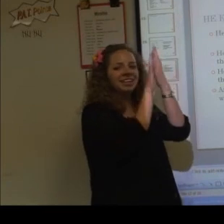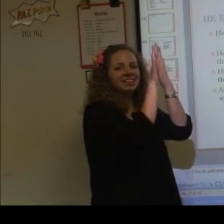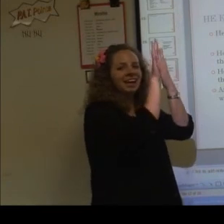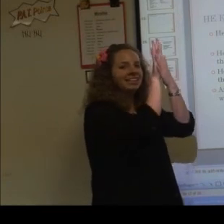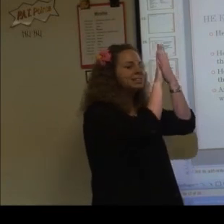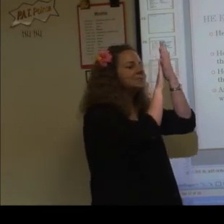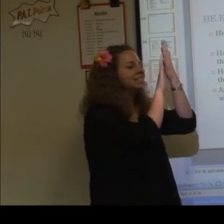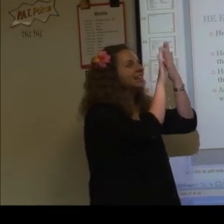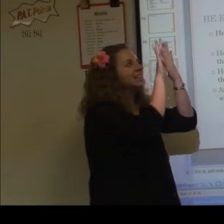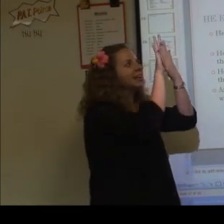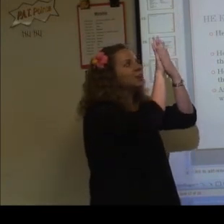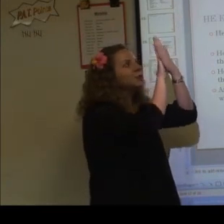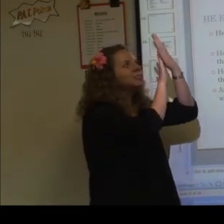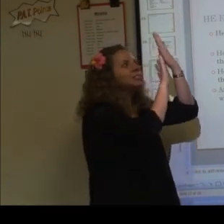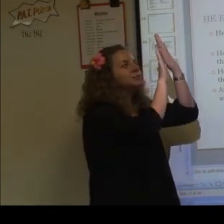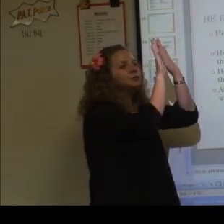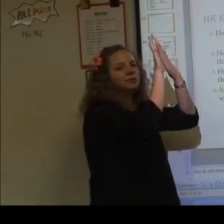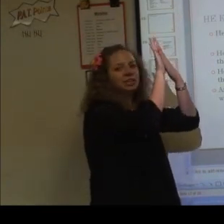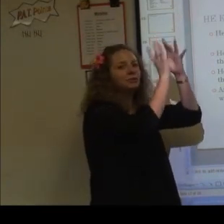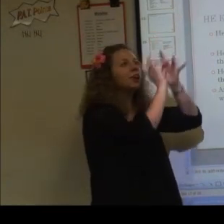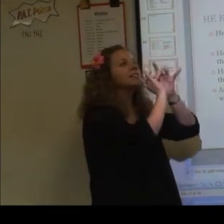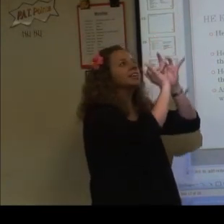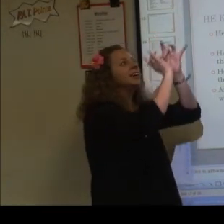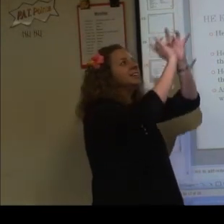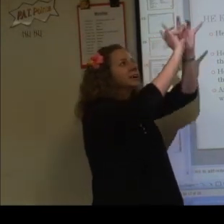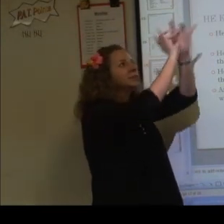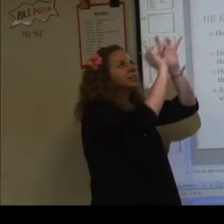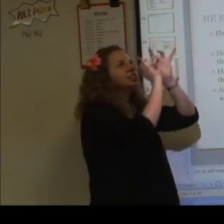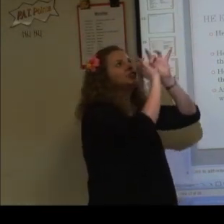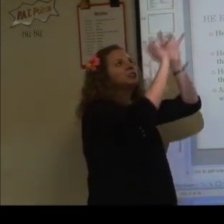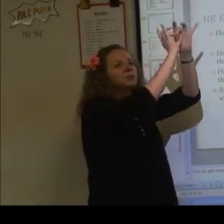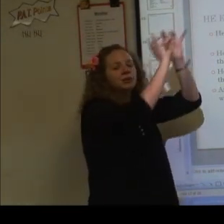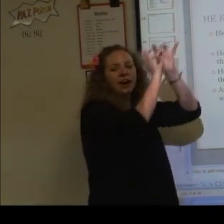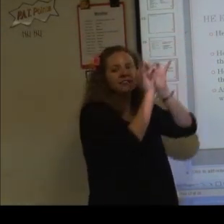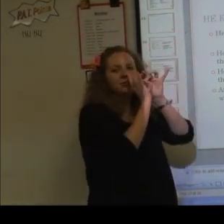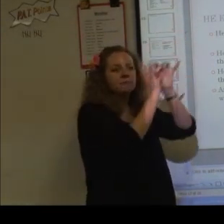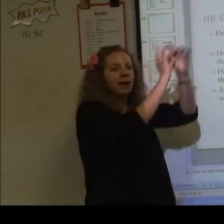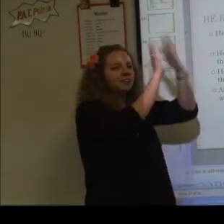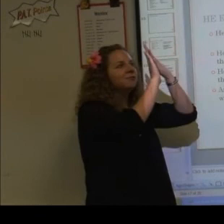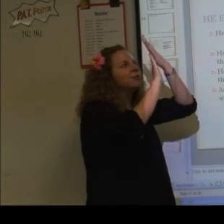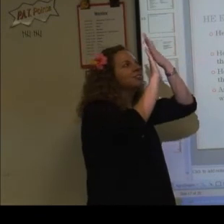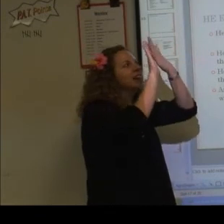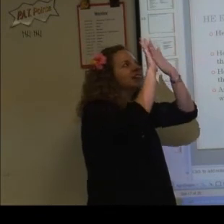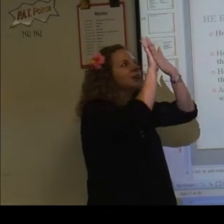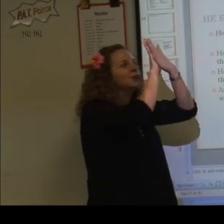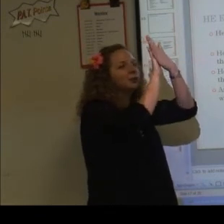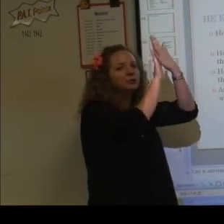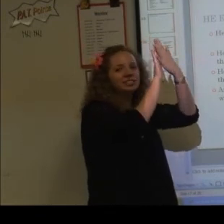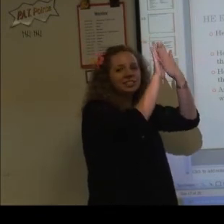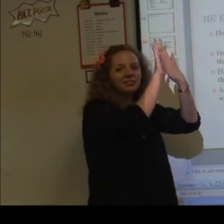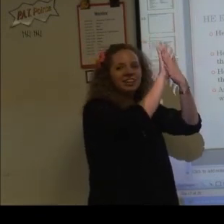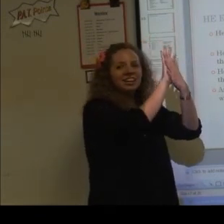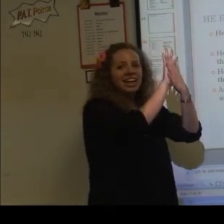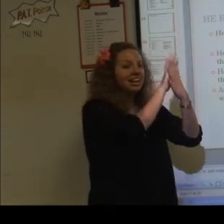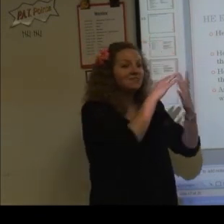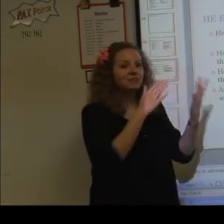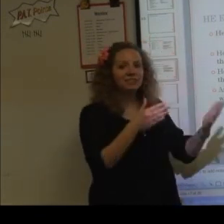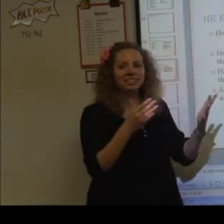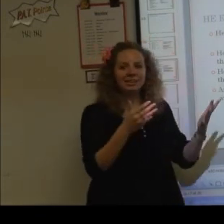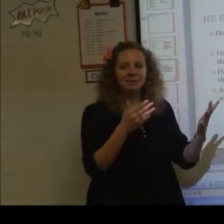like that intimacy, that like closeness between like you and God, like that relationship that you have going back and forth, and that like closeness of it. And I've never seen anybody